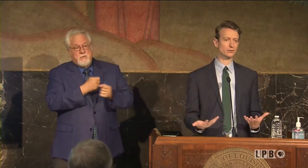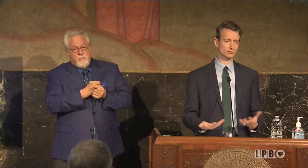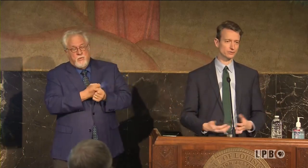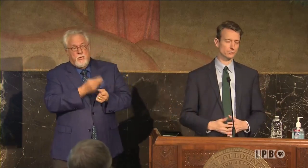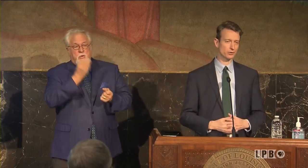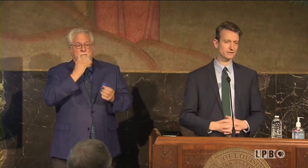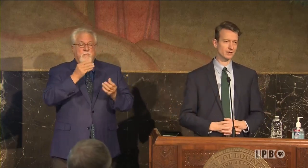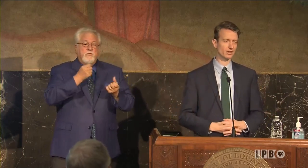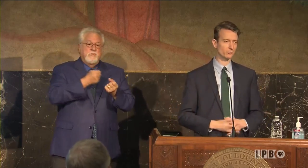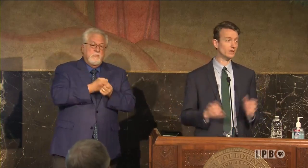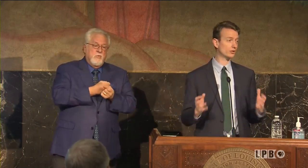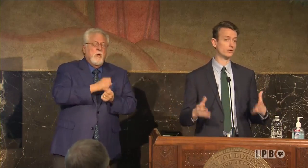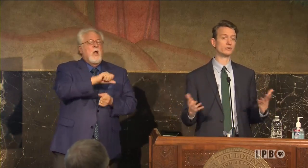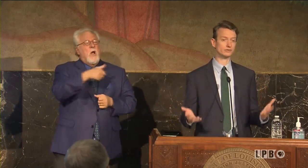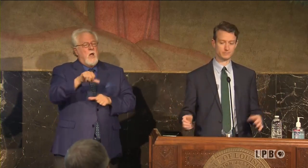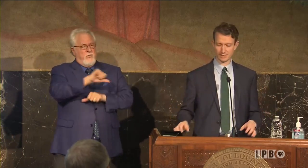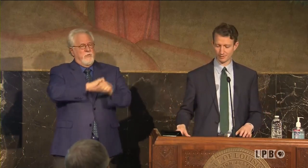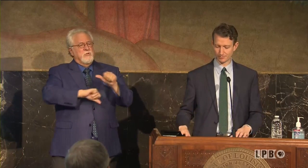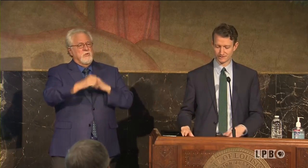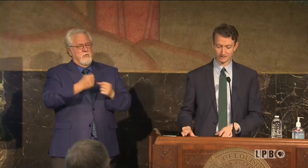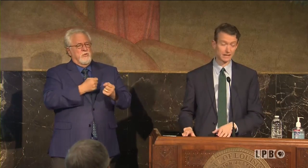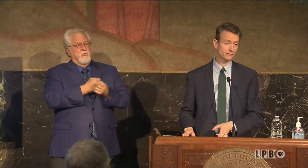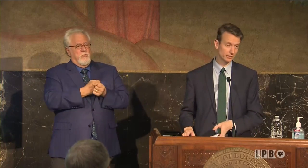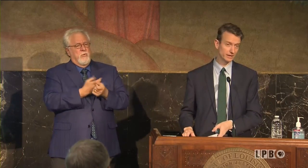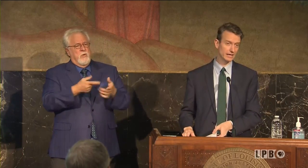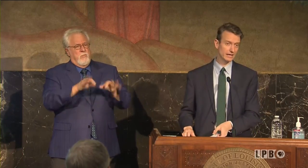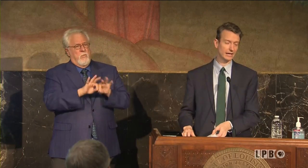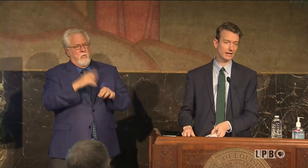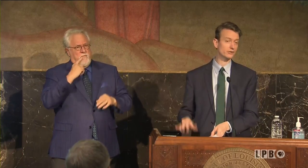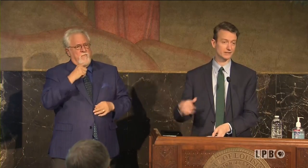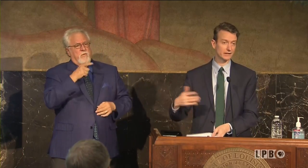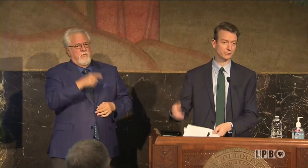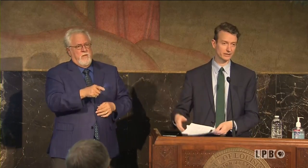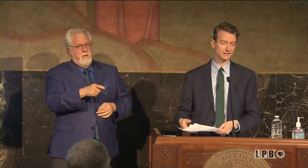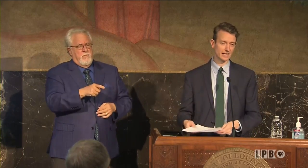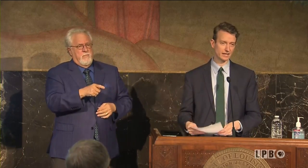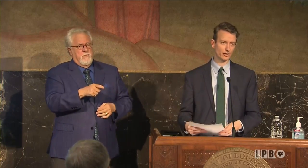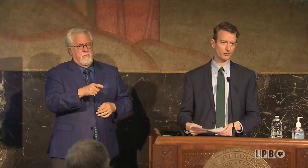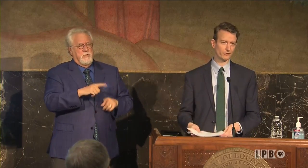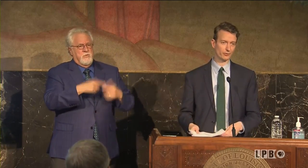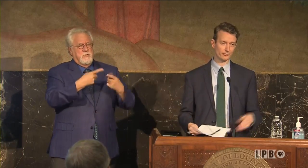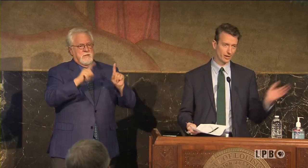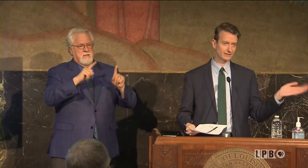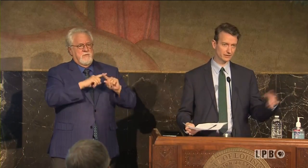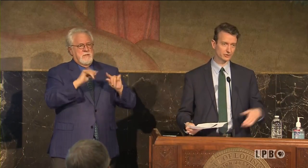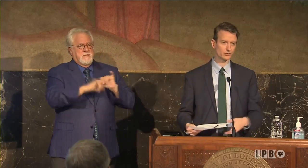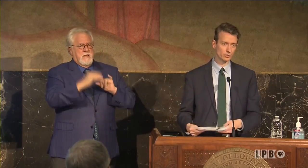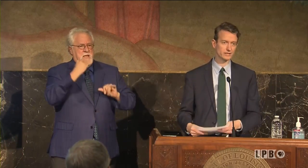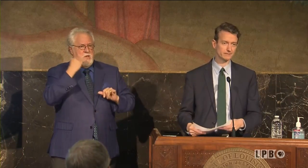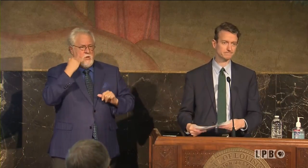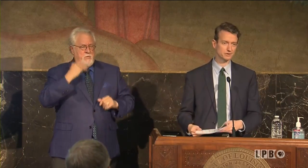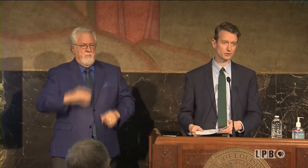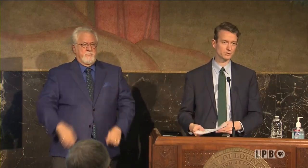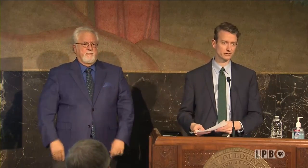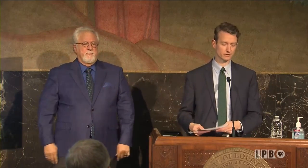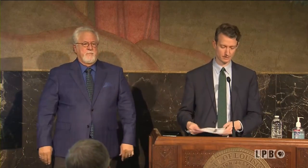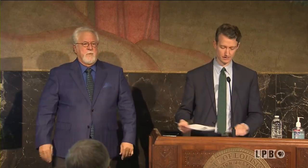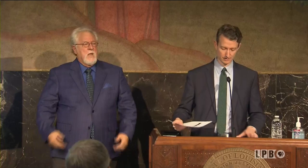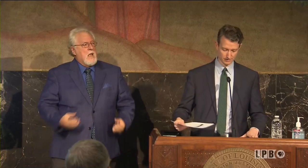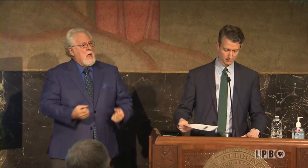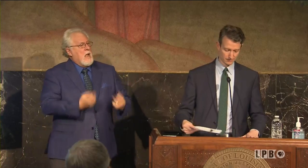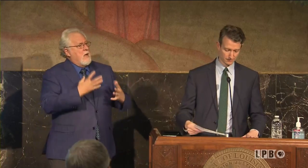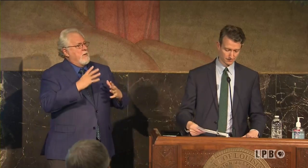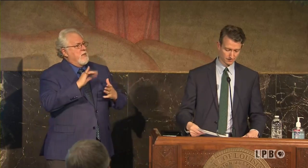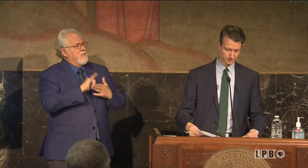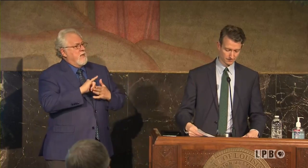these other social supports that are really critical to being able to be successful in staying at home for isolation or quarantine. So there's how many of